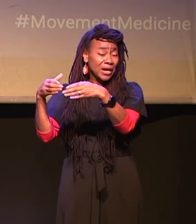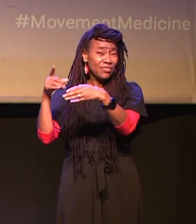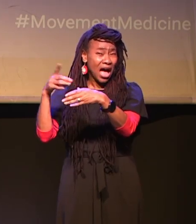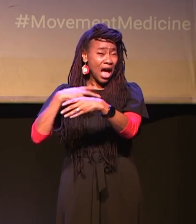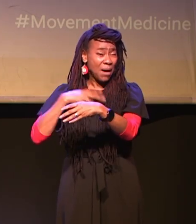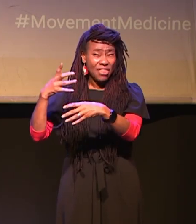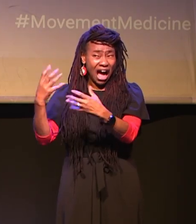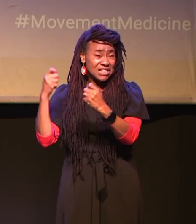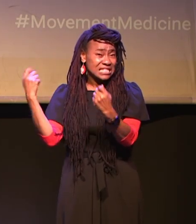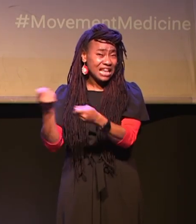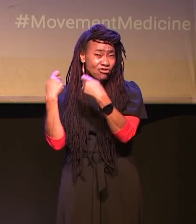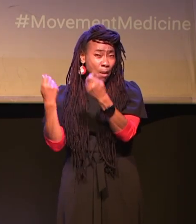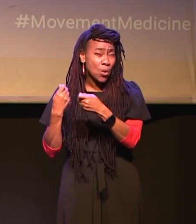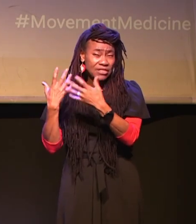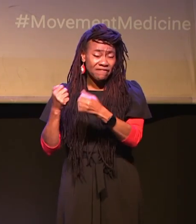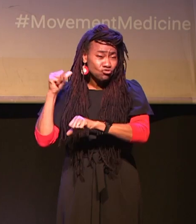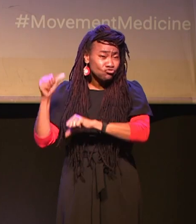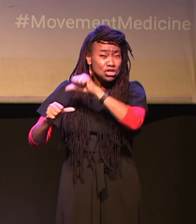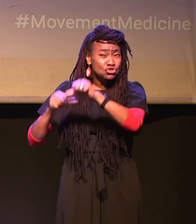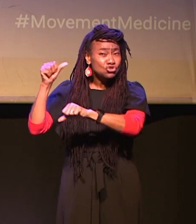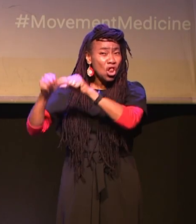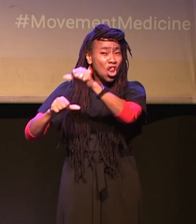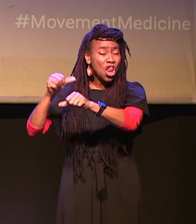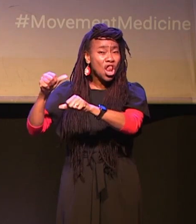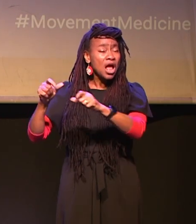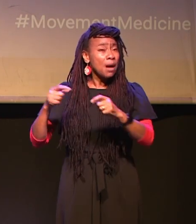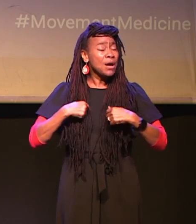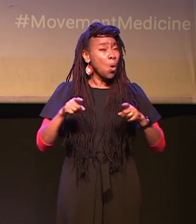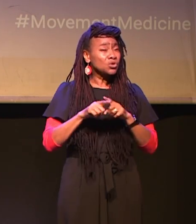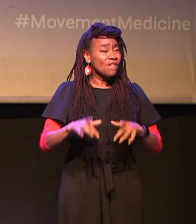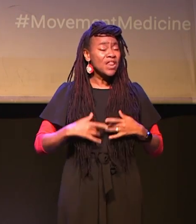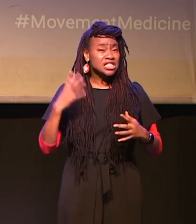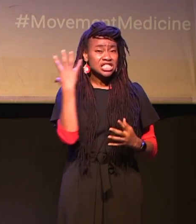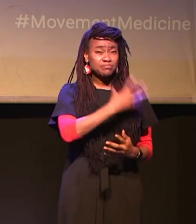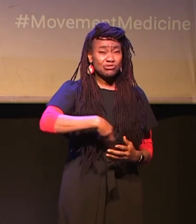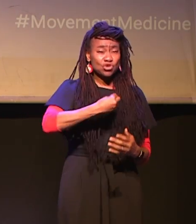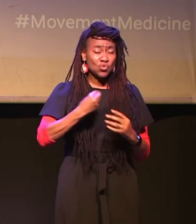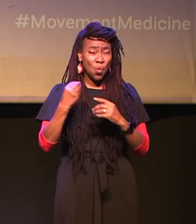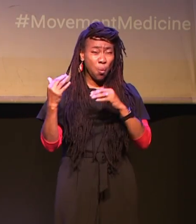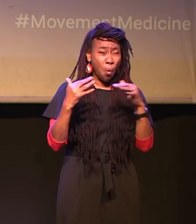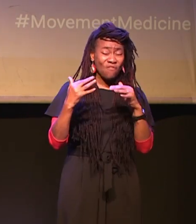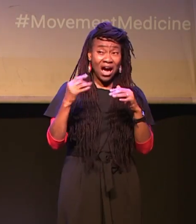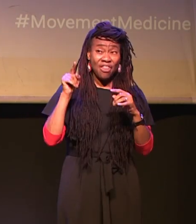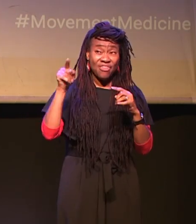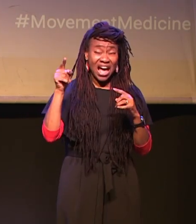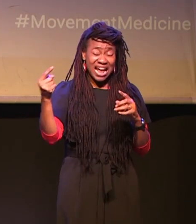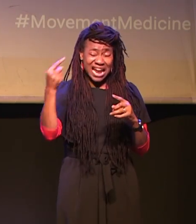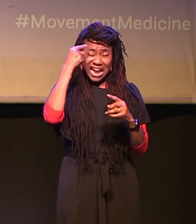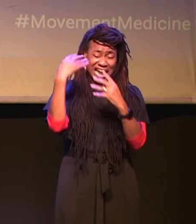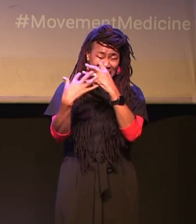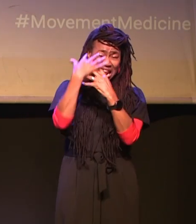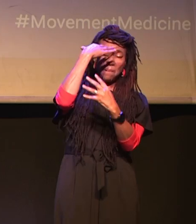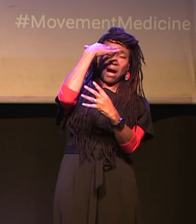rituals, it's like, this for me is forms of also spiritual warfare. They're in our minds, they're in our bodies, they're in,